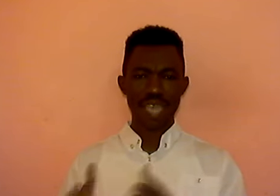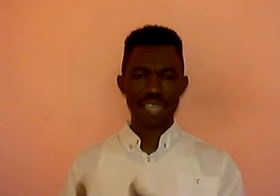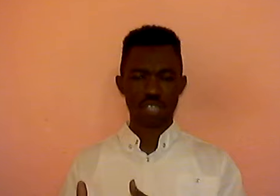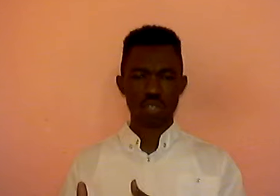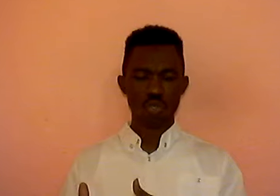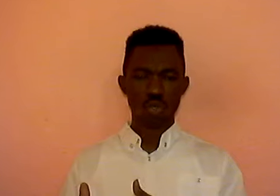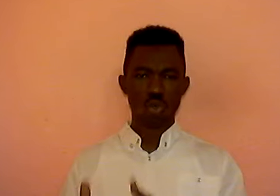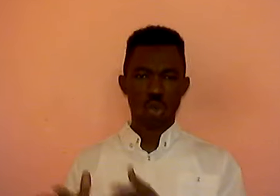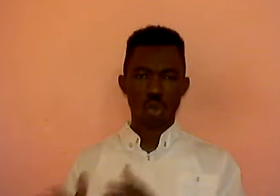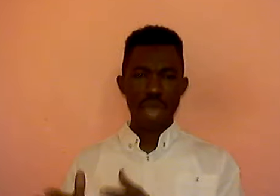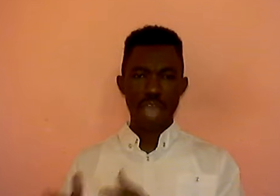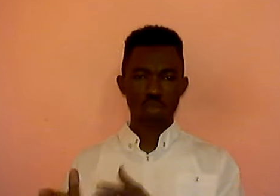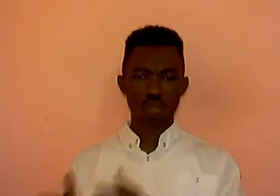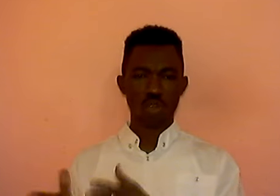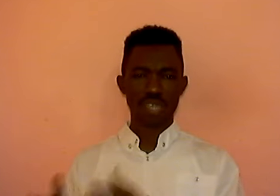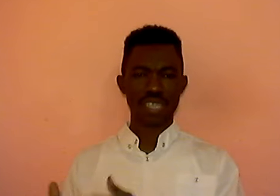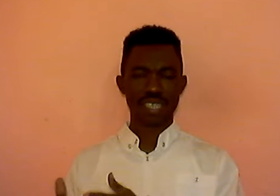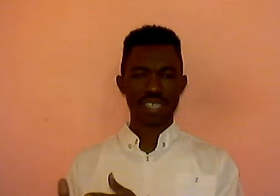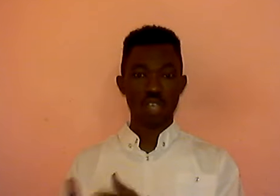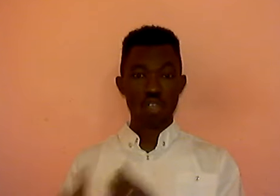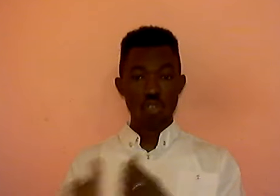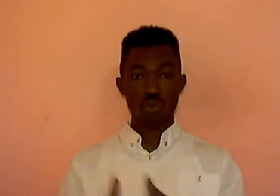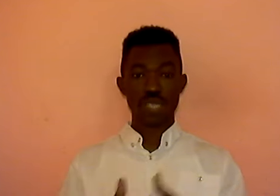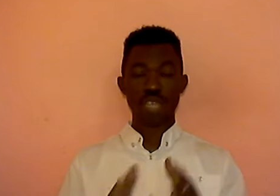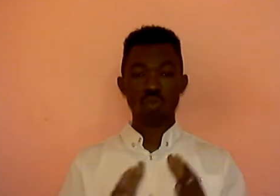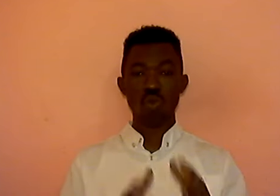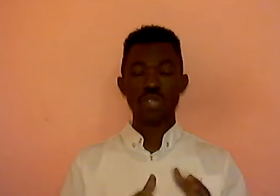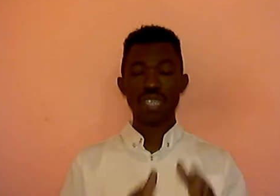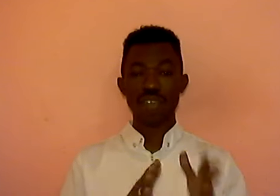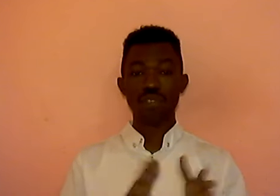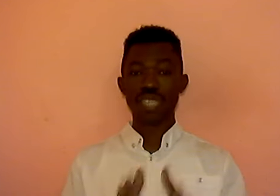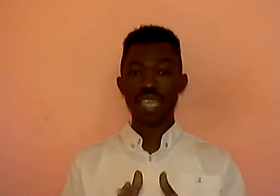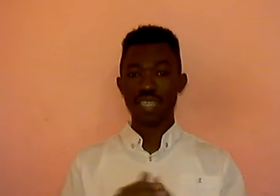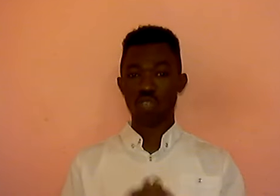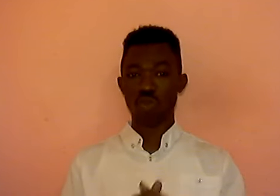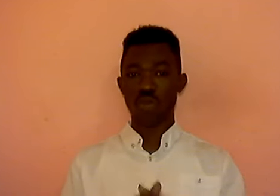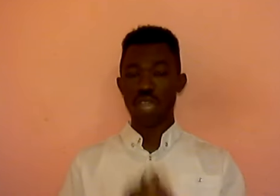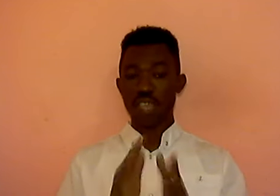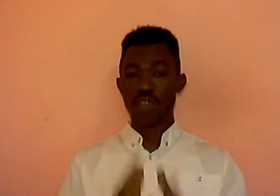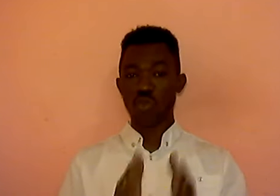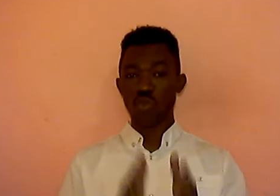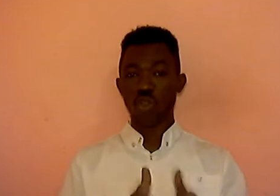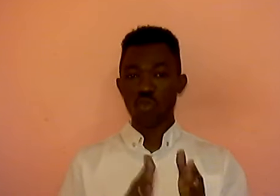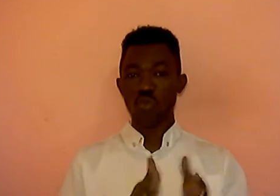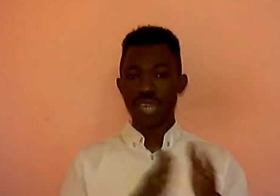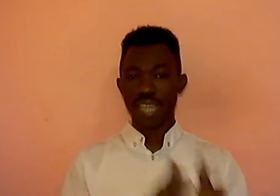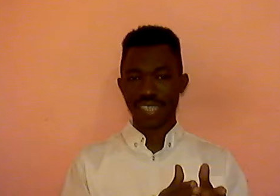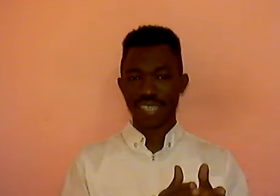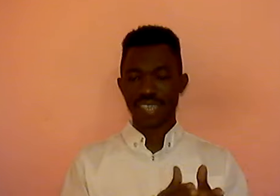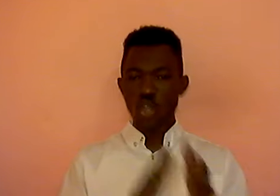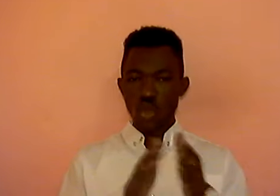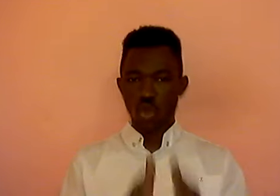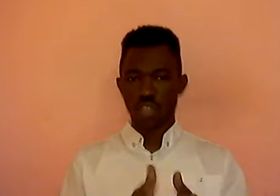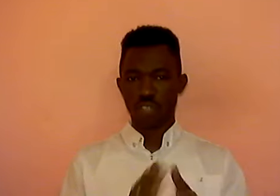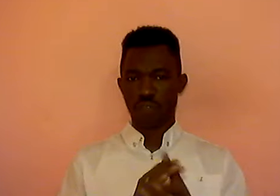engaged to come out with all these things. You will see that what the devil said is real. If you don't go dirty, nothing for